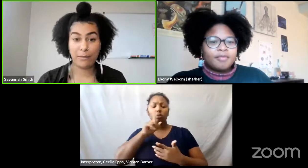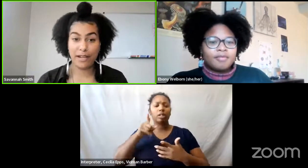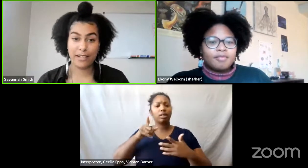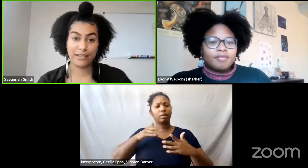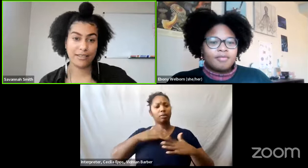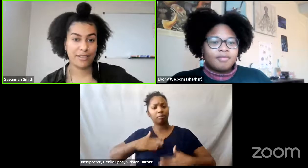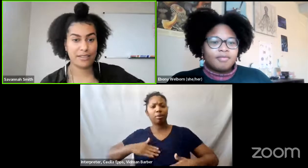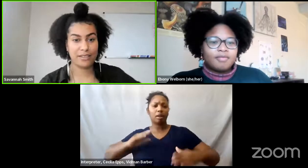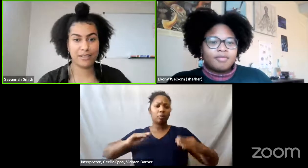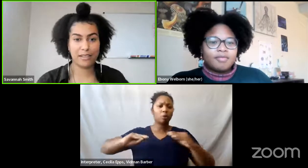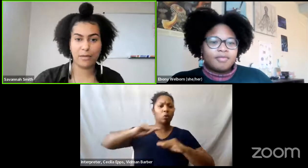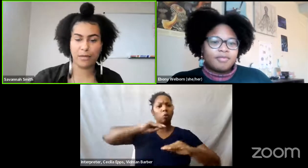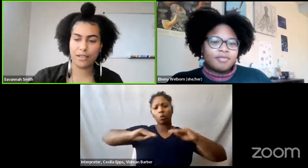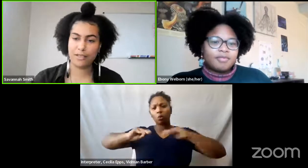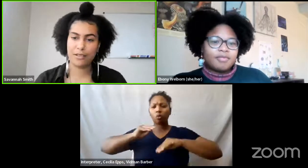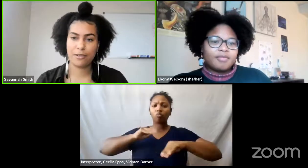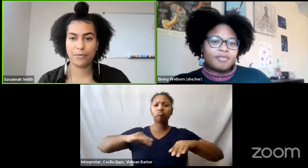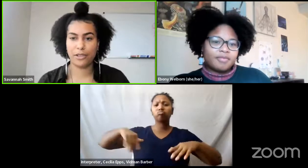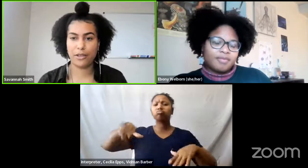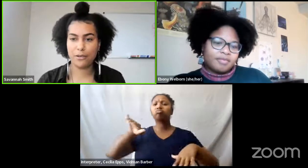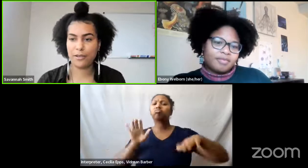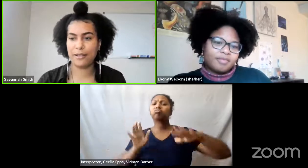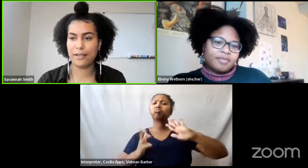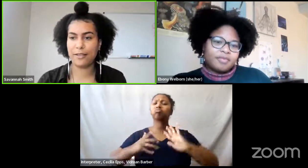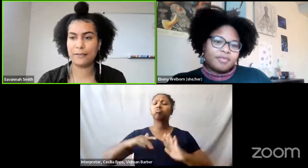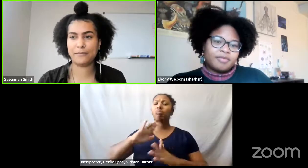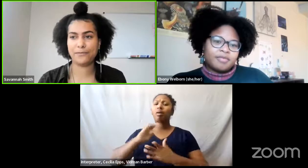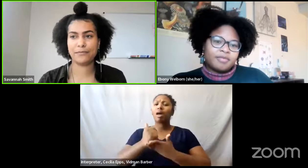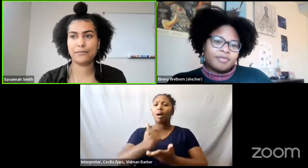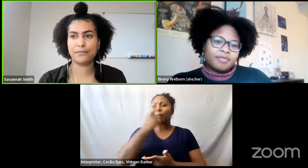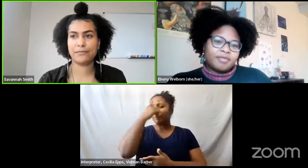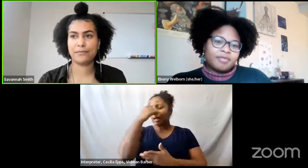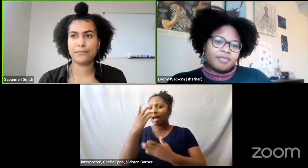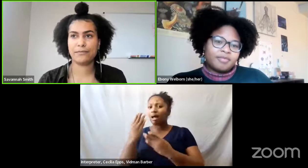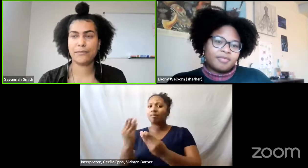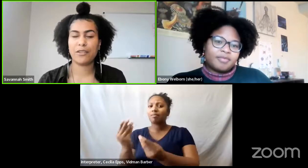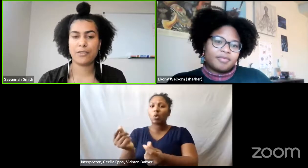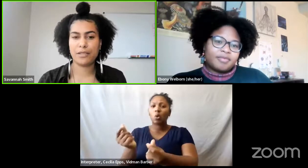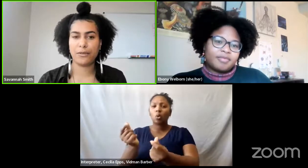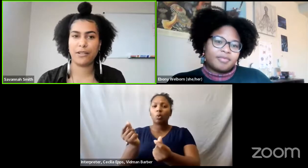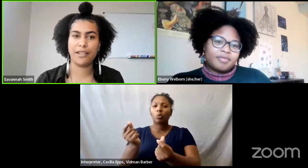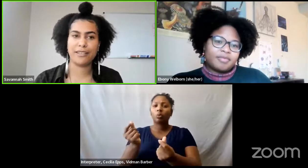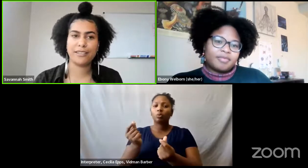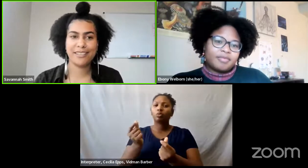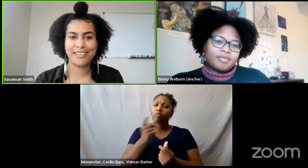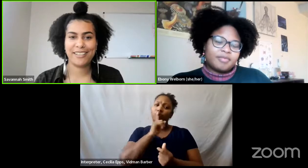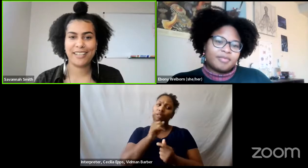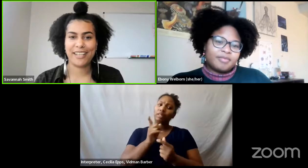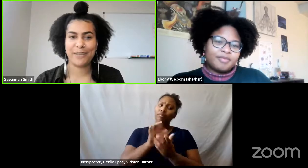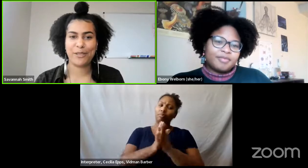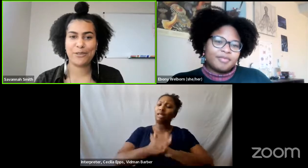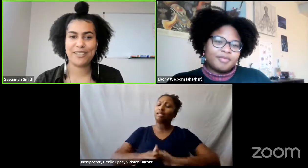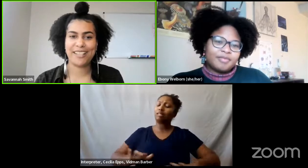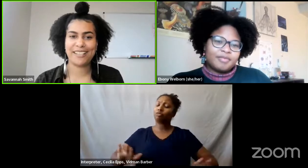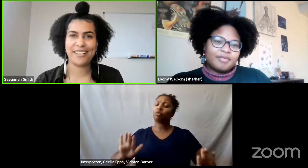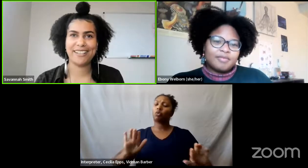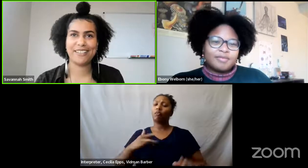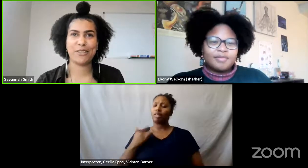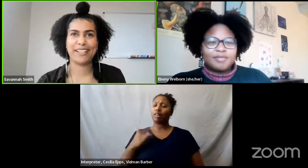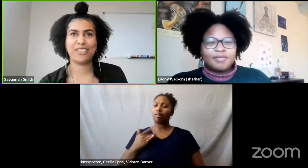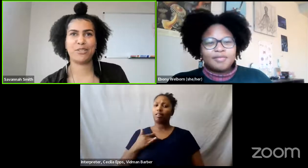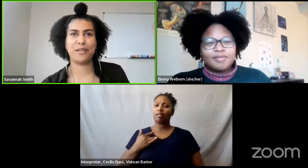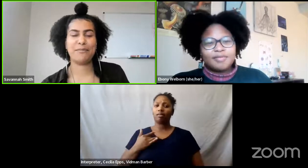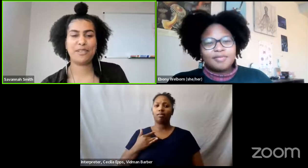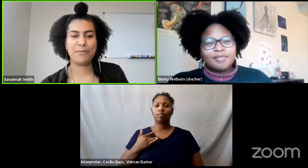get out of my mind and just let my body flow. Yeah, it was peaceful. And when you